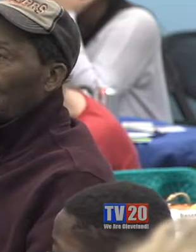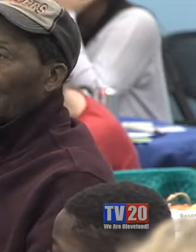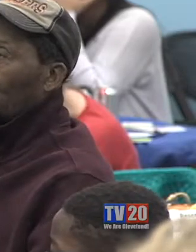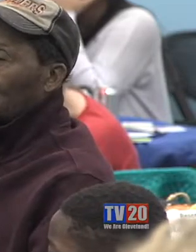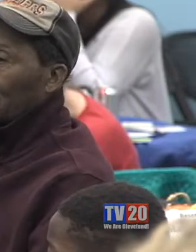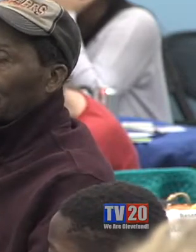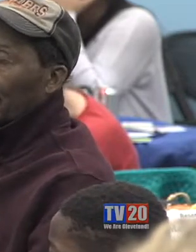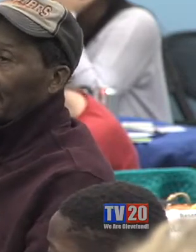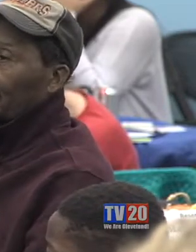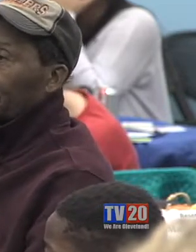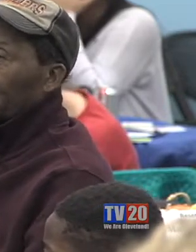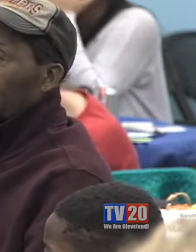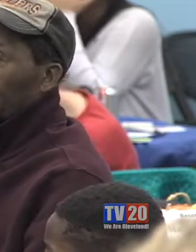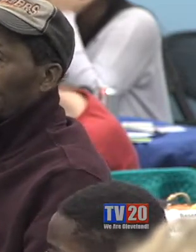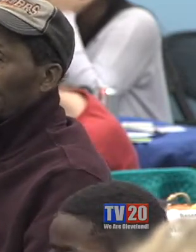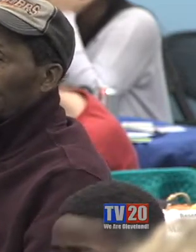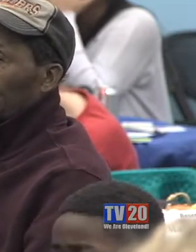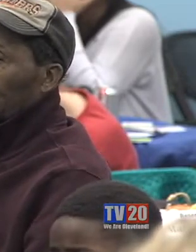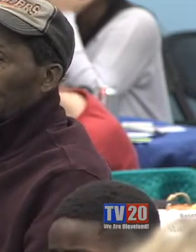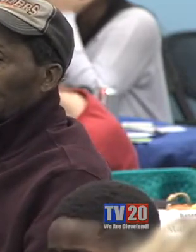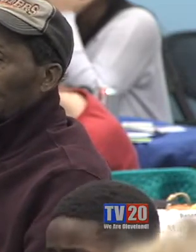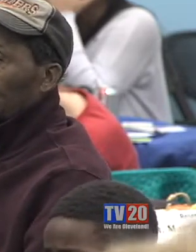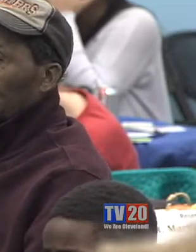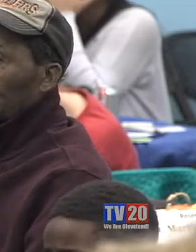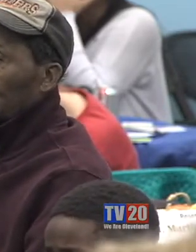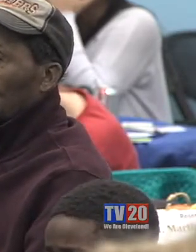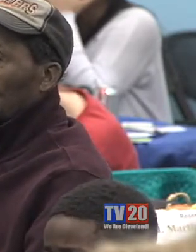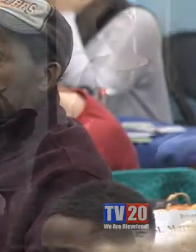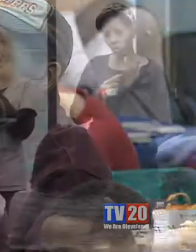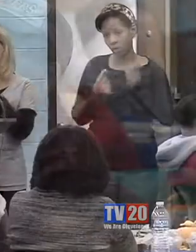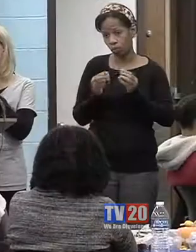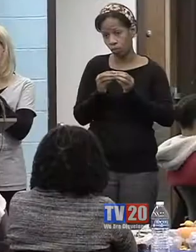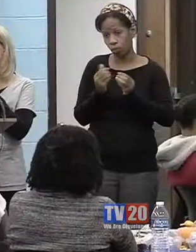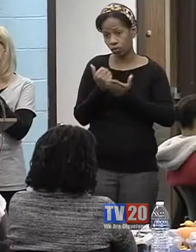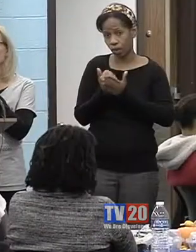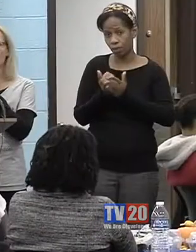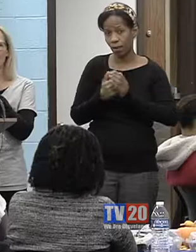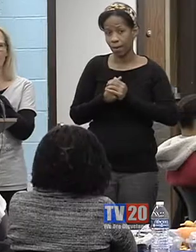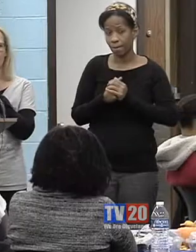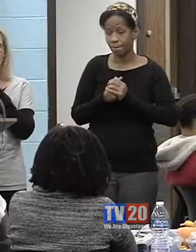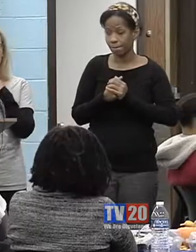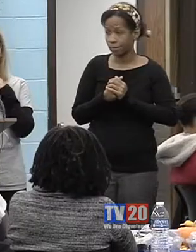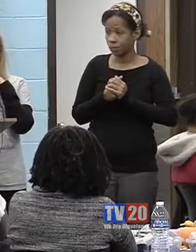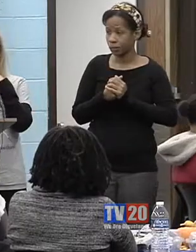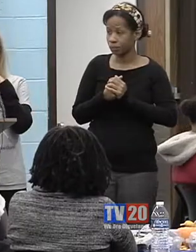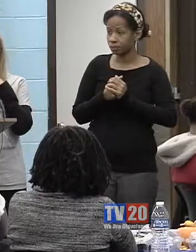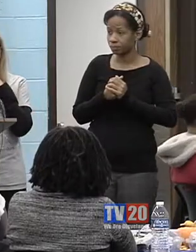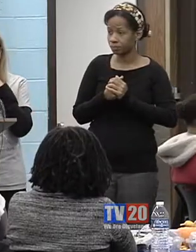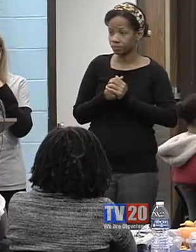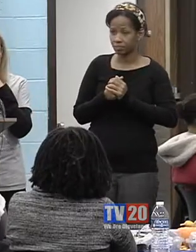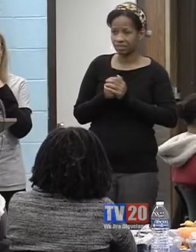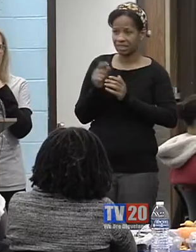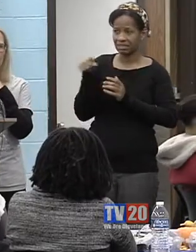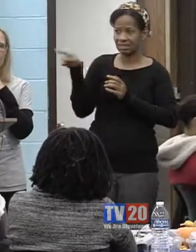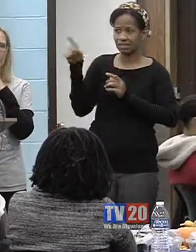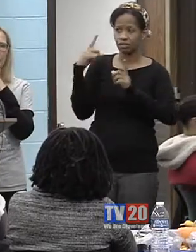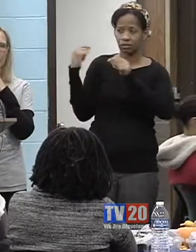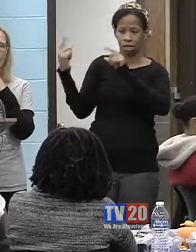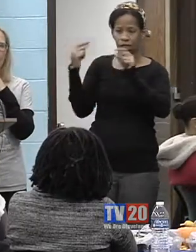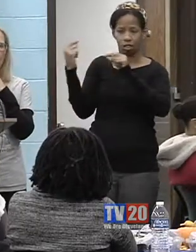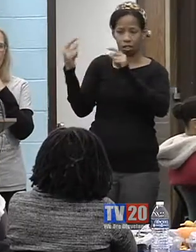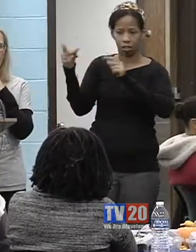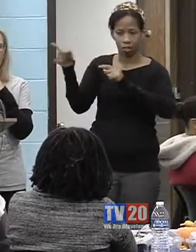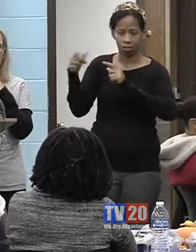My hearing is picking up that more. Okay. So I couldn't hear all your questions, Cecil, because it's the room and everything.